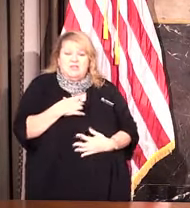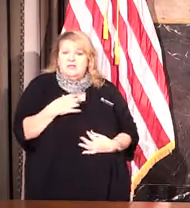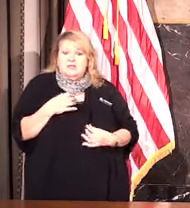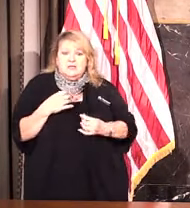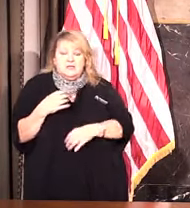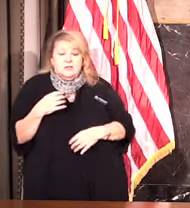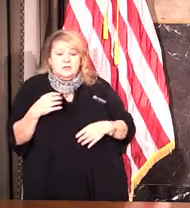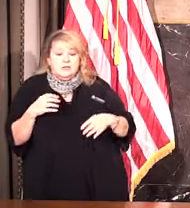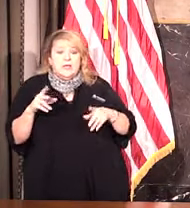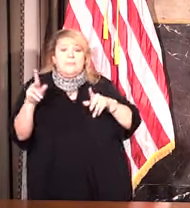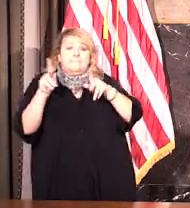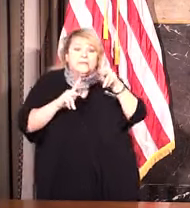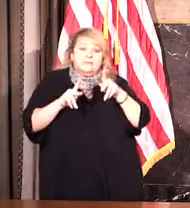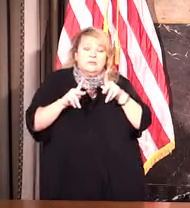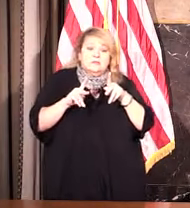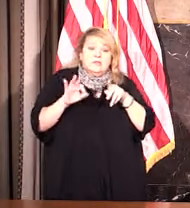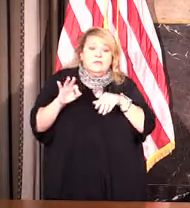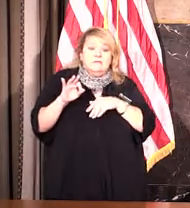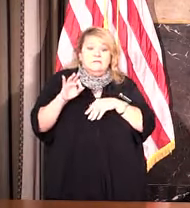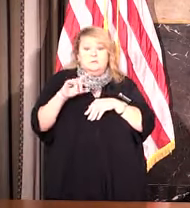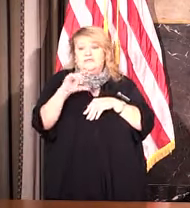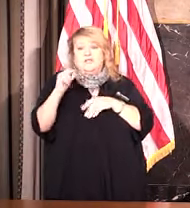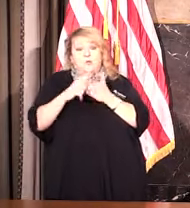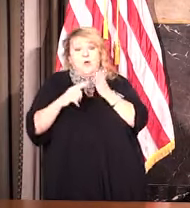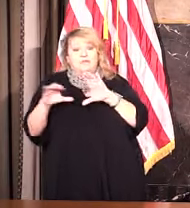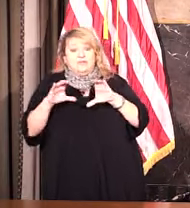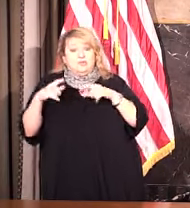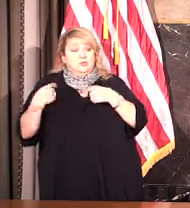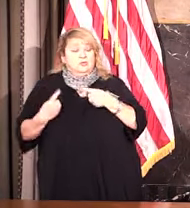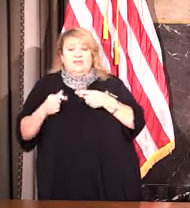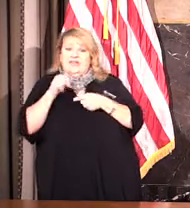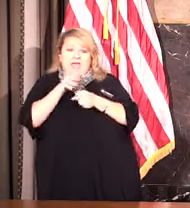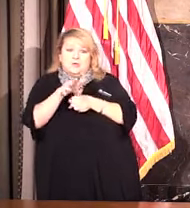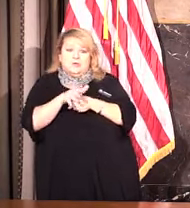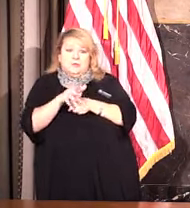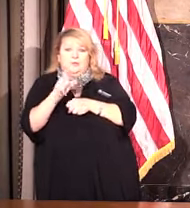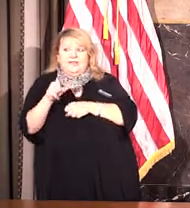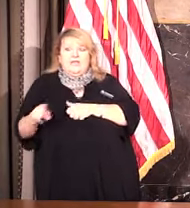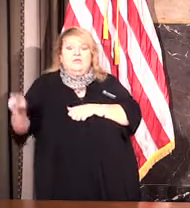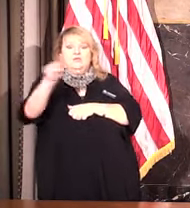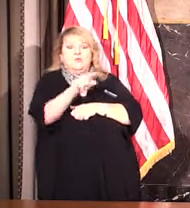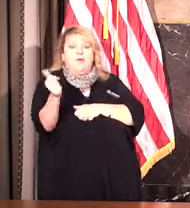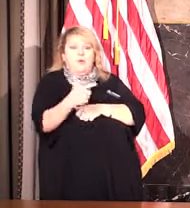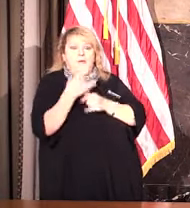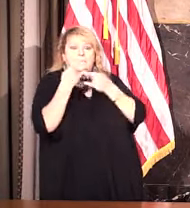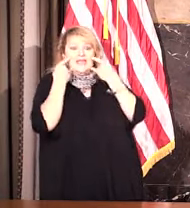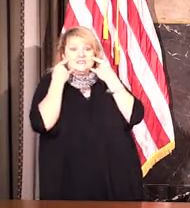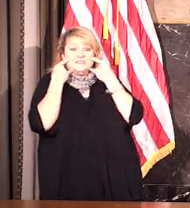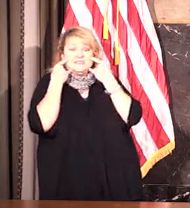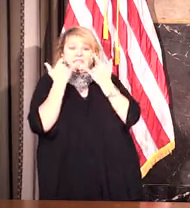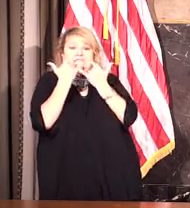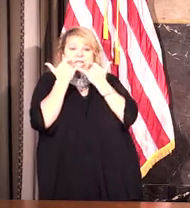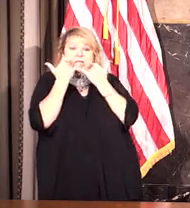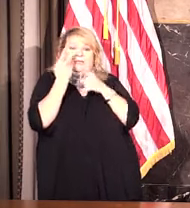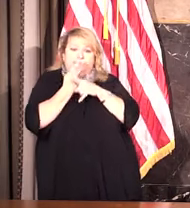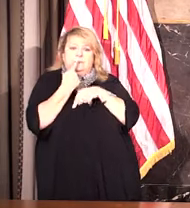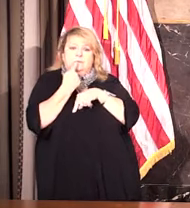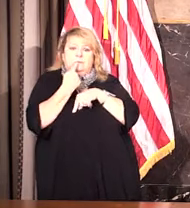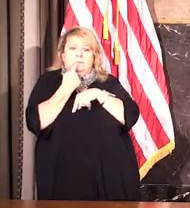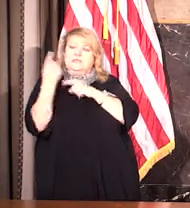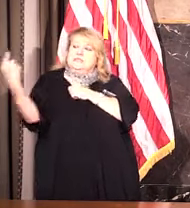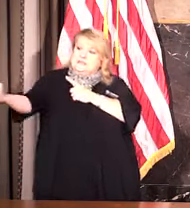people of Louisiana over the last few weeks are inadequate. What we need them to do is to mask, to social distance, to wash their